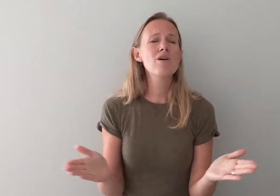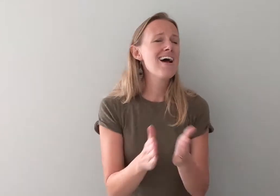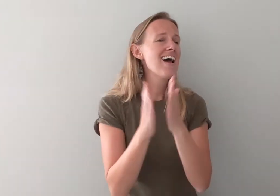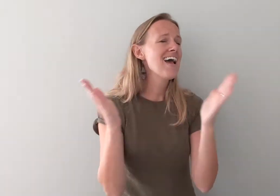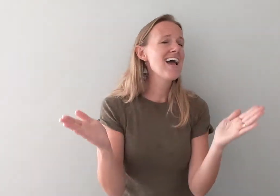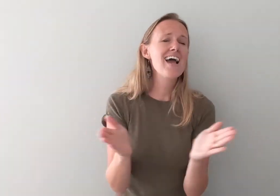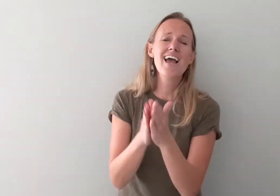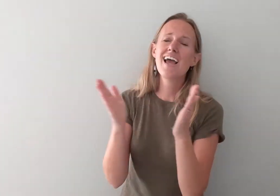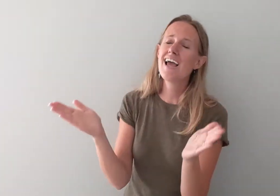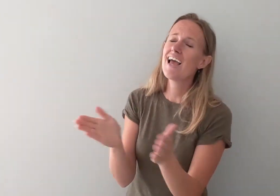praise.